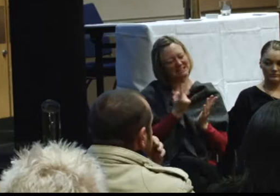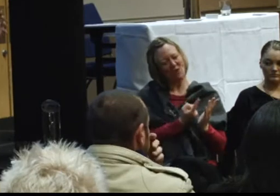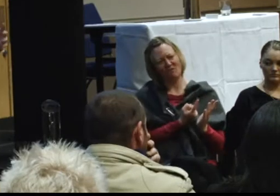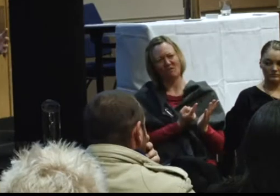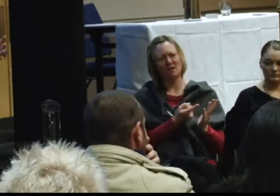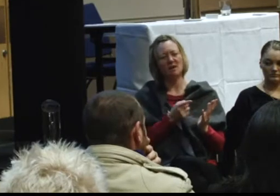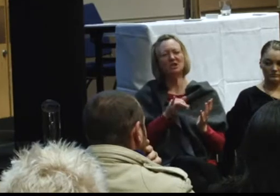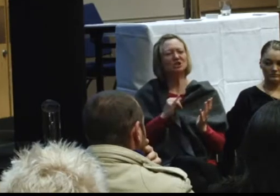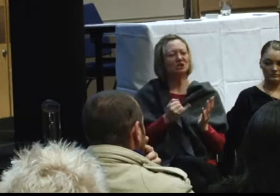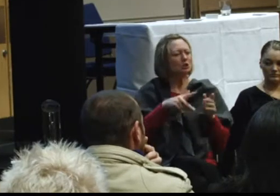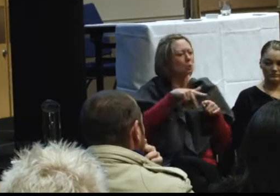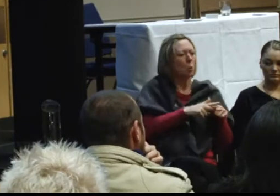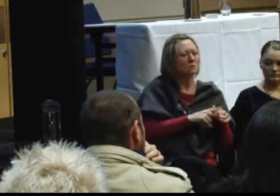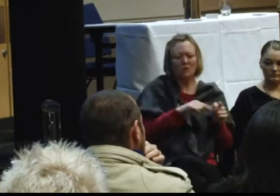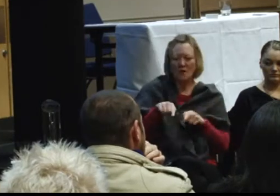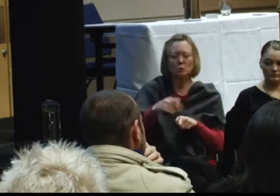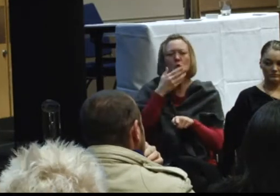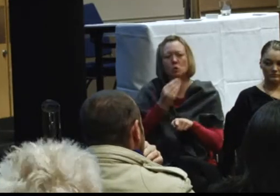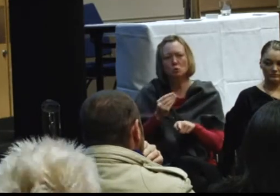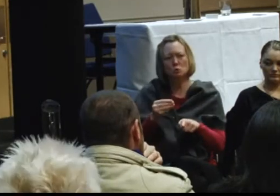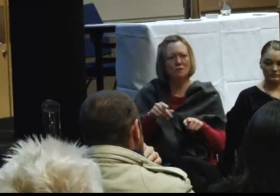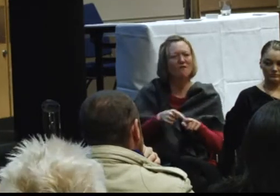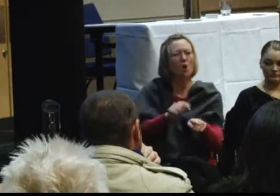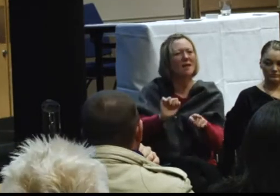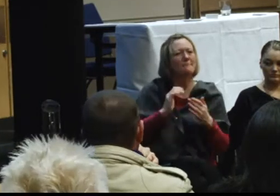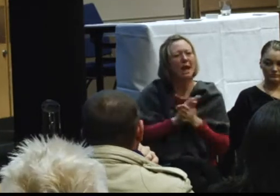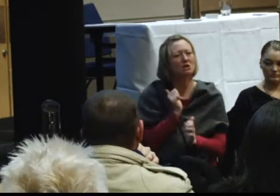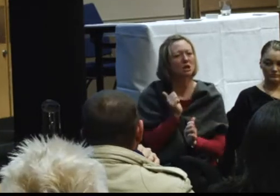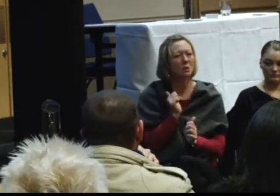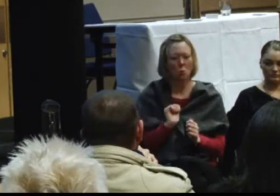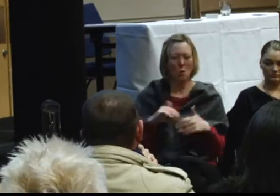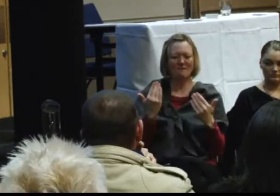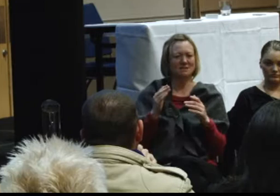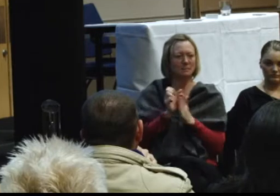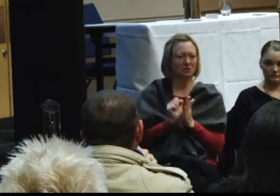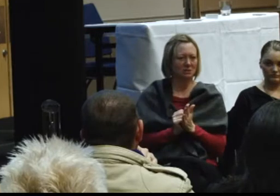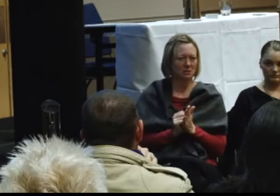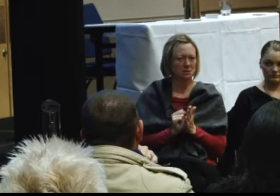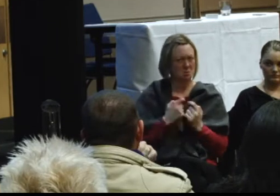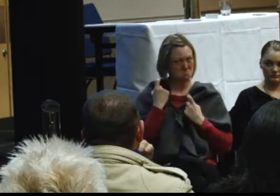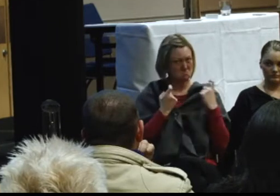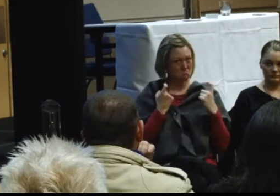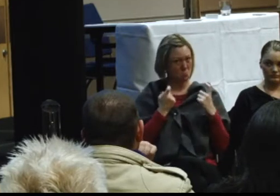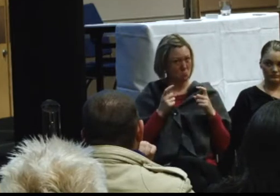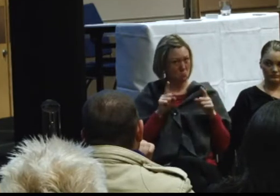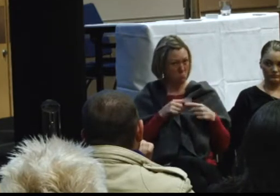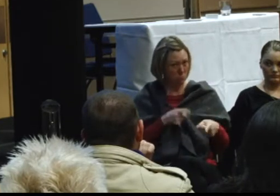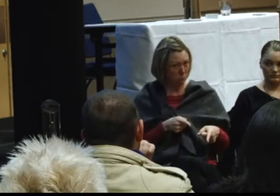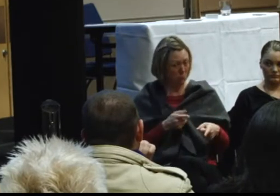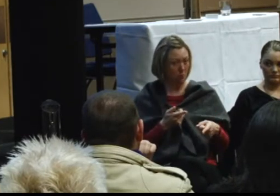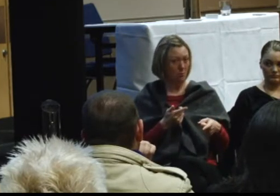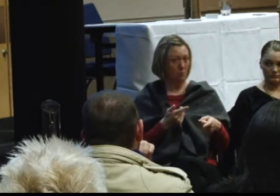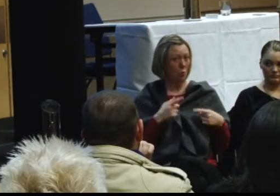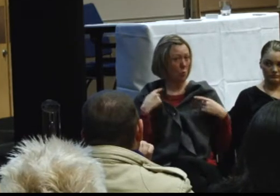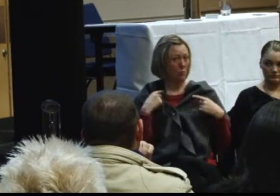use to follow whatever passion they have in whatever field it might be. And what I'm wondering is, would it be possible or would it be crazy for us to consider setting